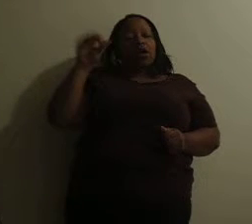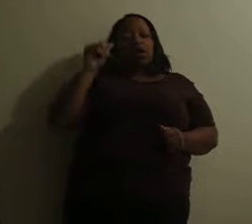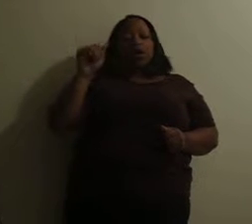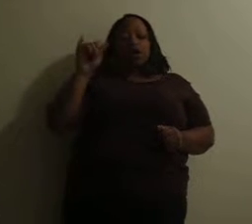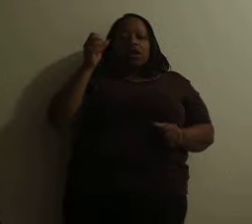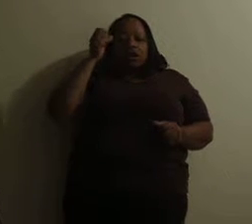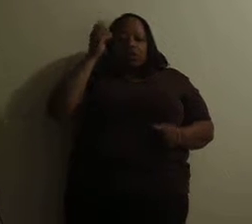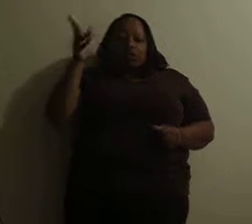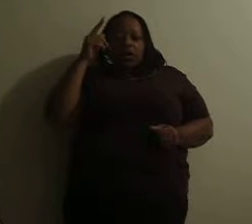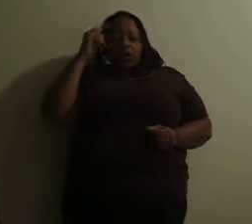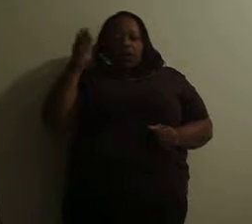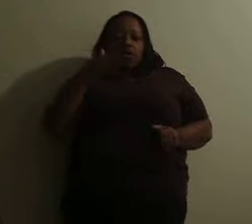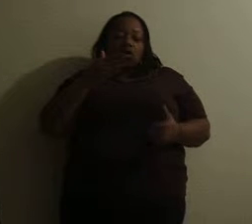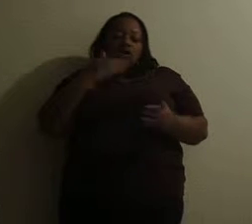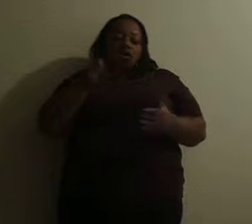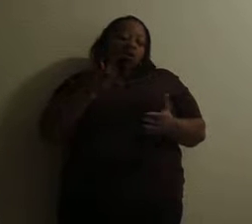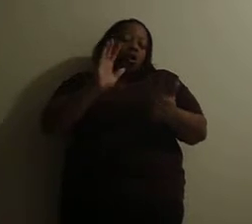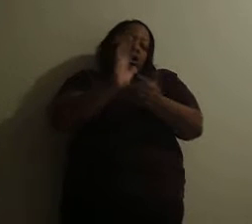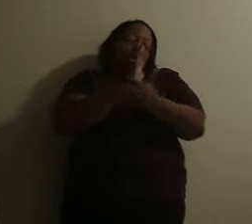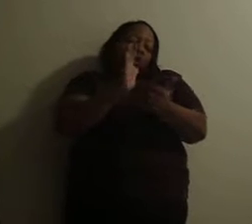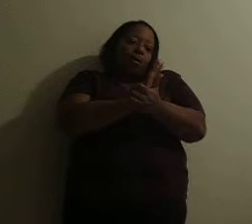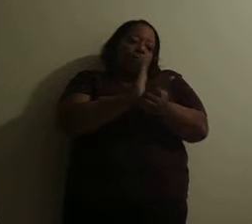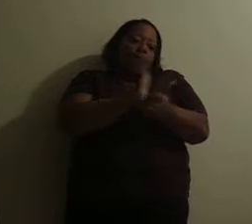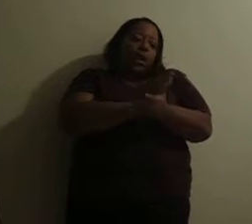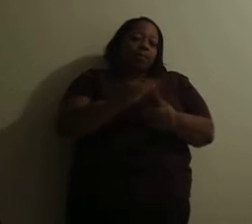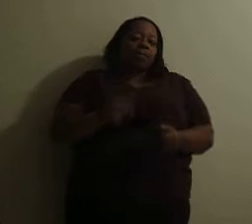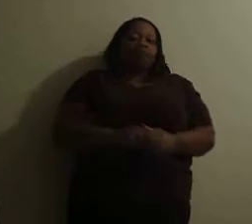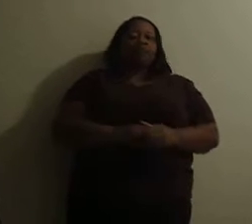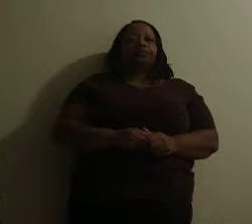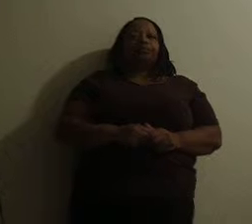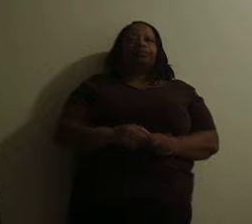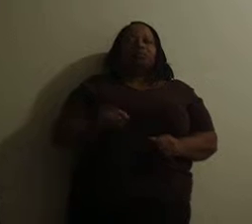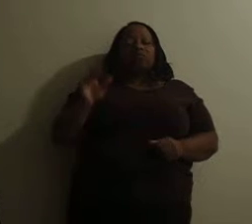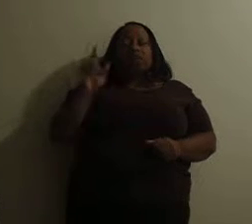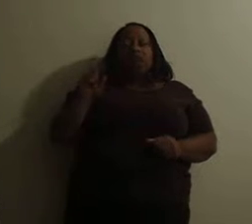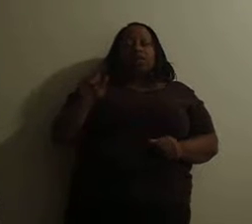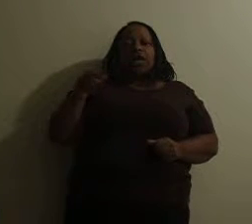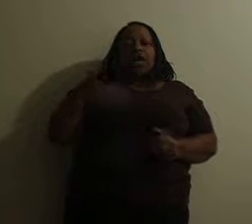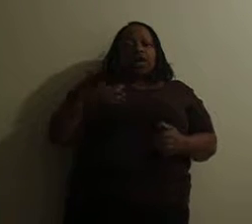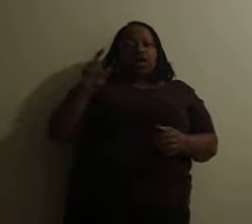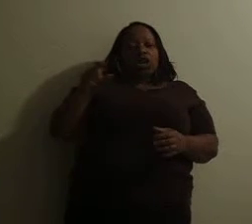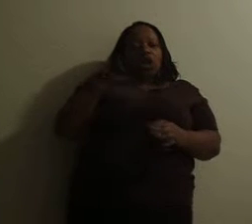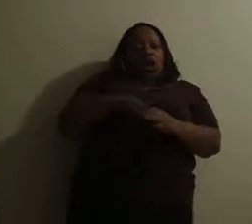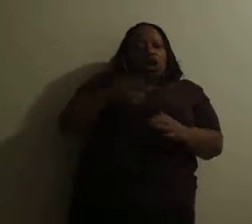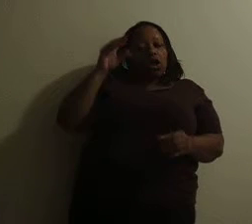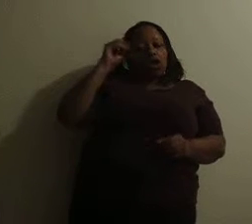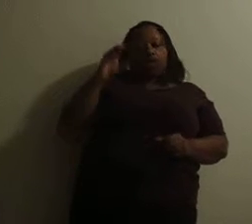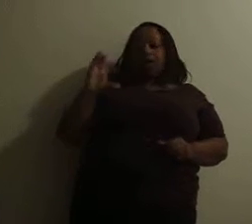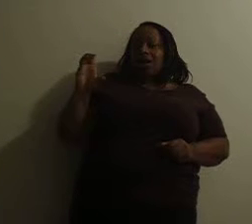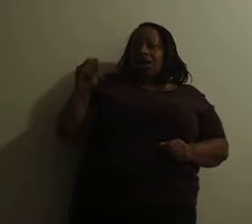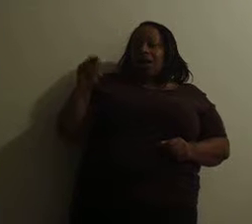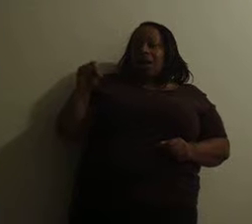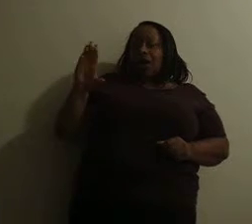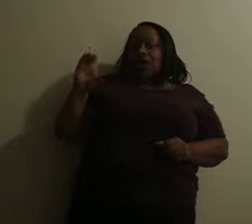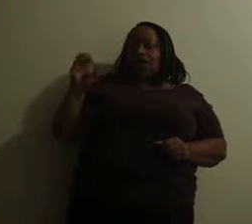I'm working on in class, like concept mapping. Maybe they'll go find the article, draw a concept map of that article, which